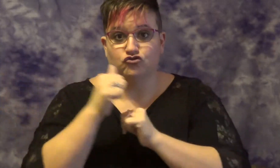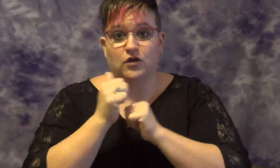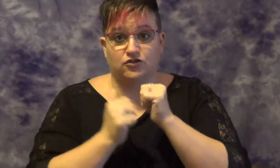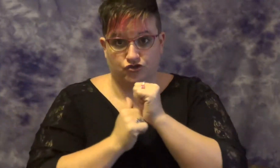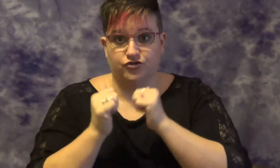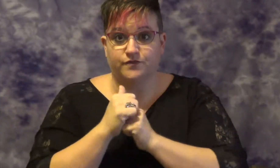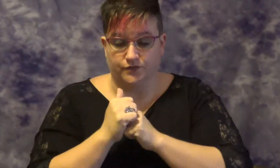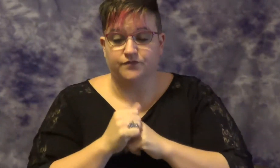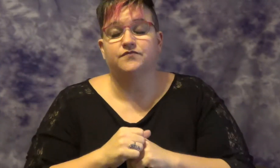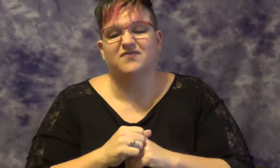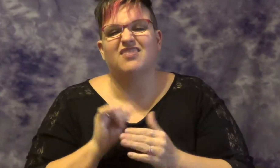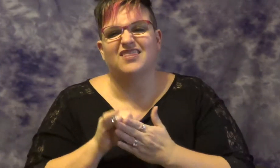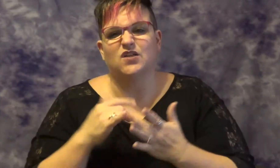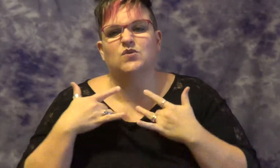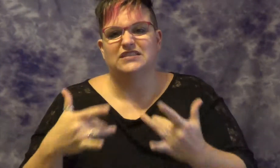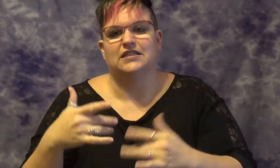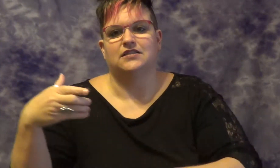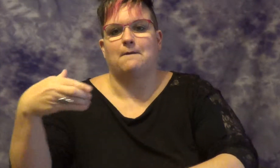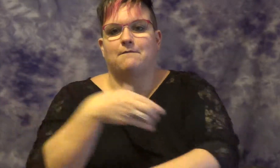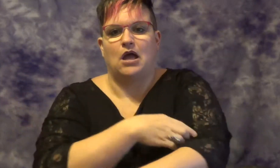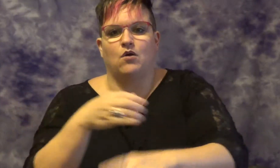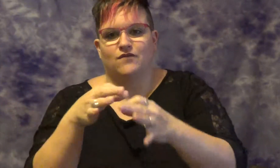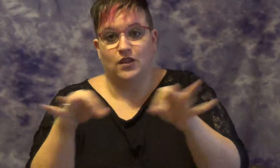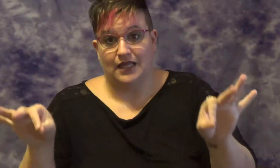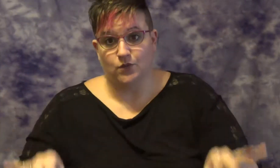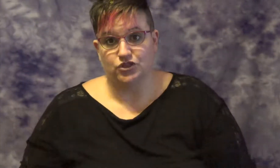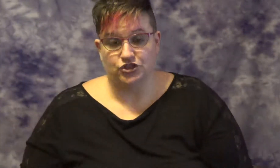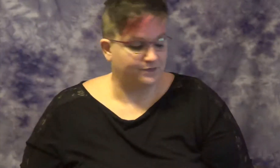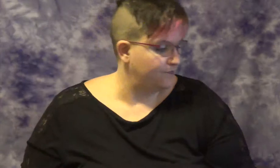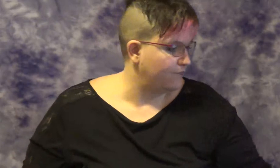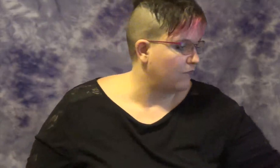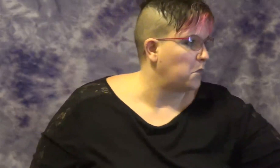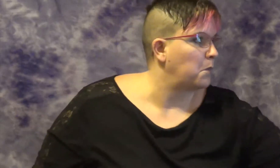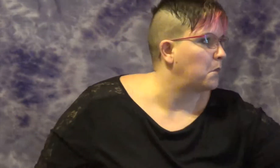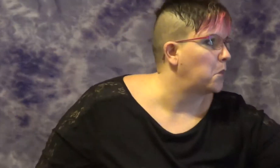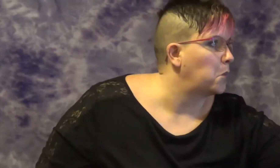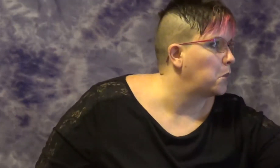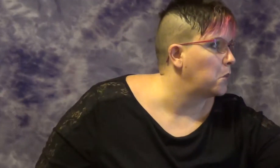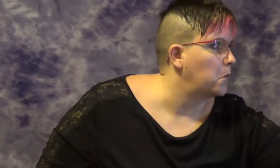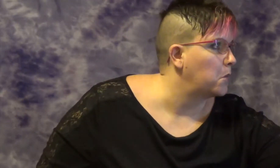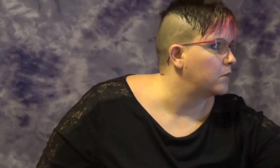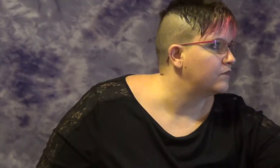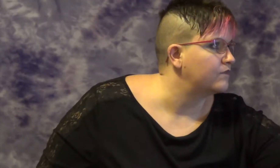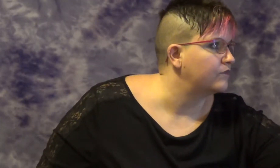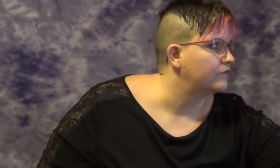clearer sentences, correct grammatical structure. That's powerful language.